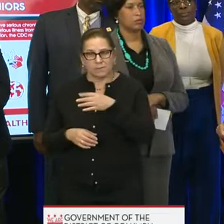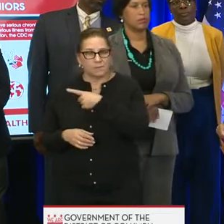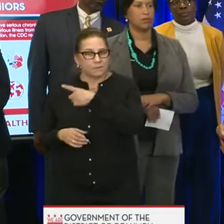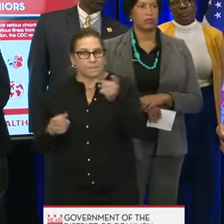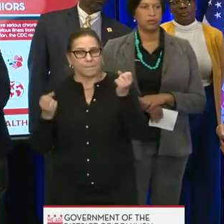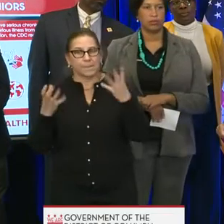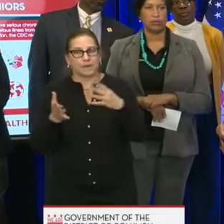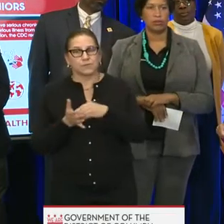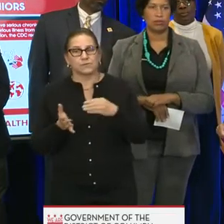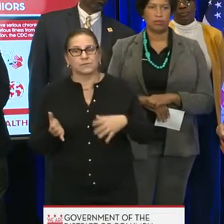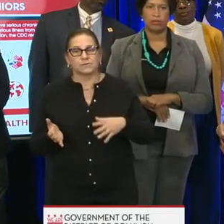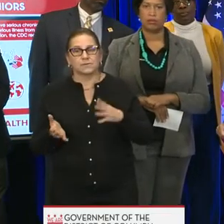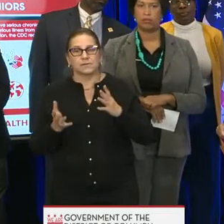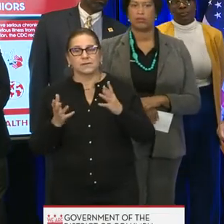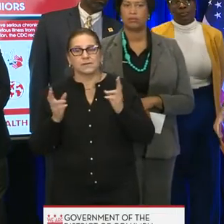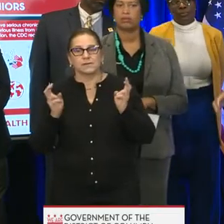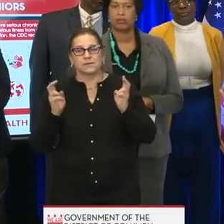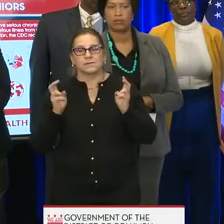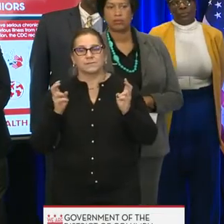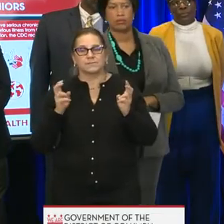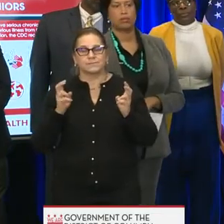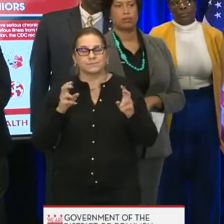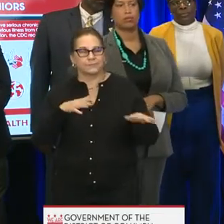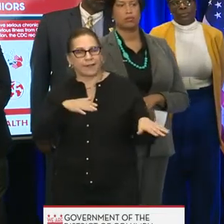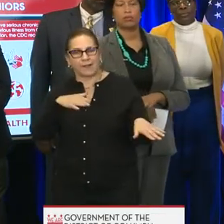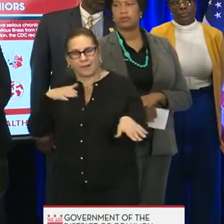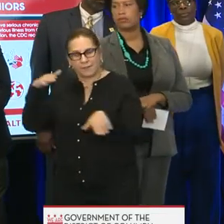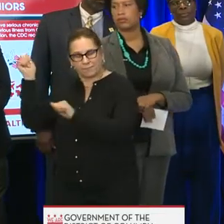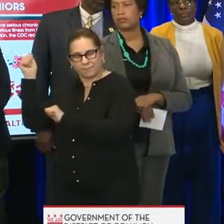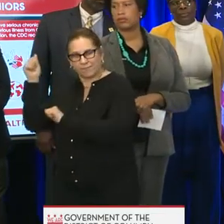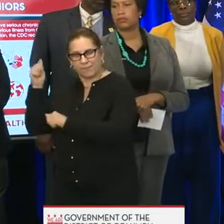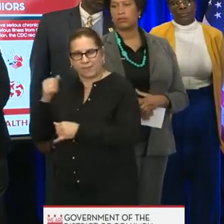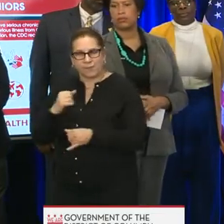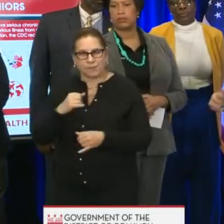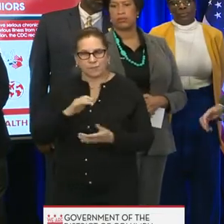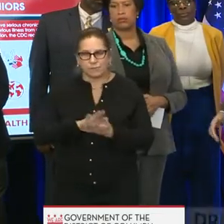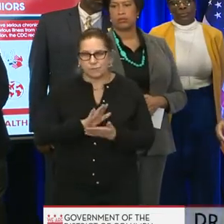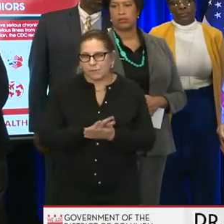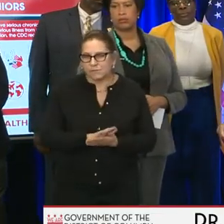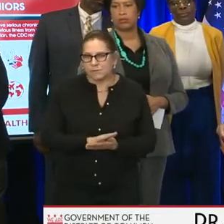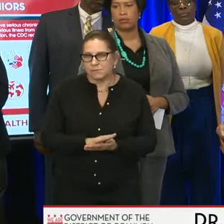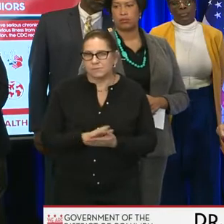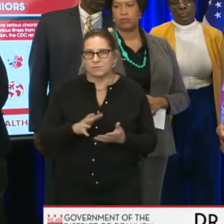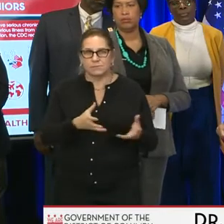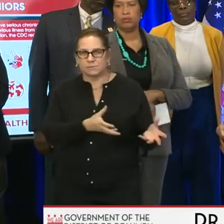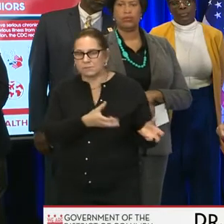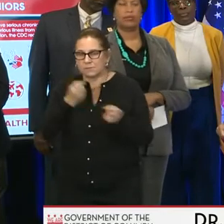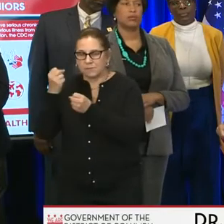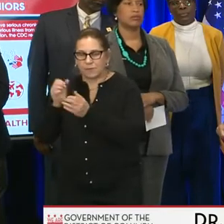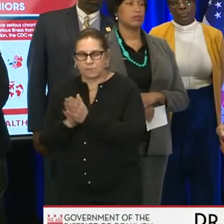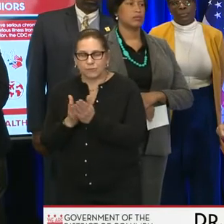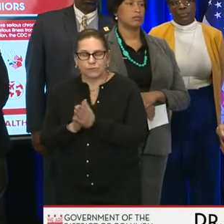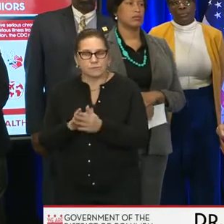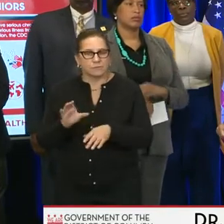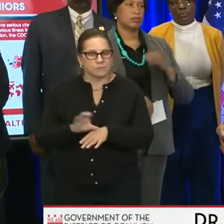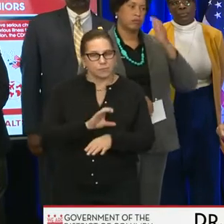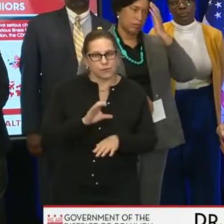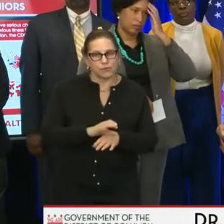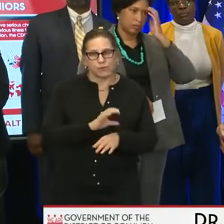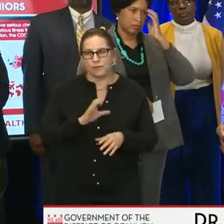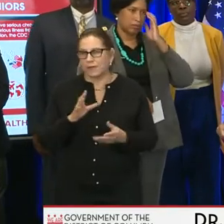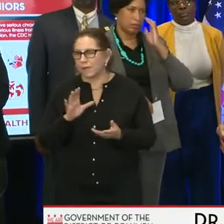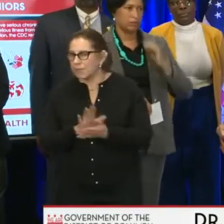their campuses today with their consumable materials, their textbooks, any other literature that they would need during this